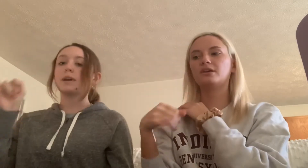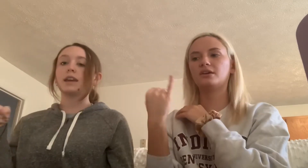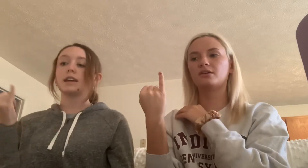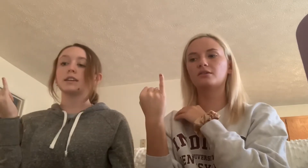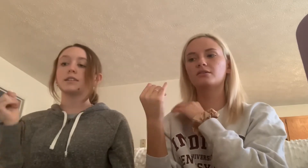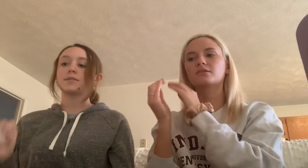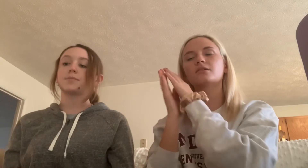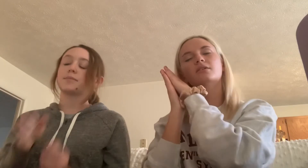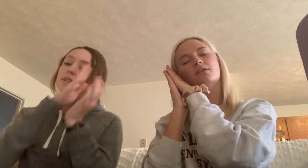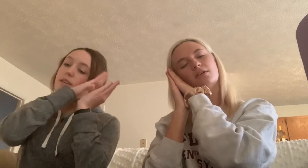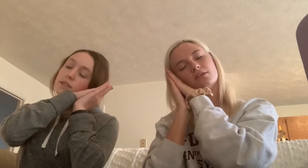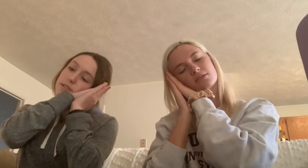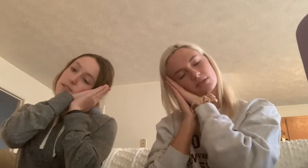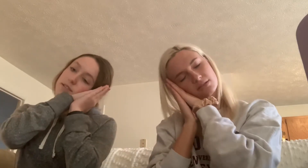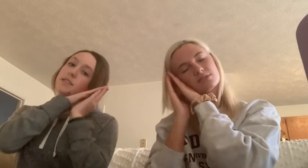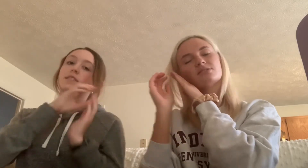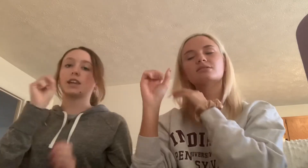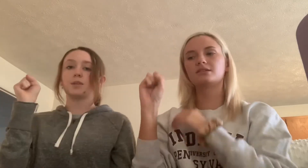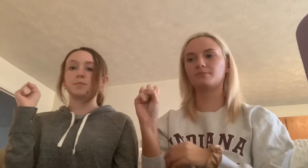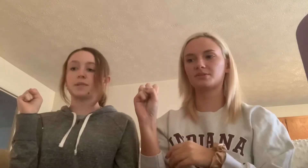sleeping, and sleeps.